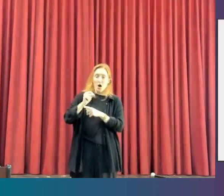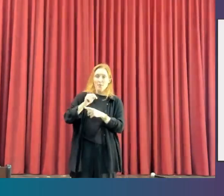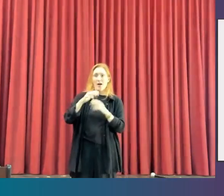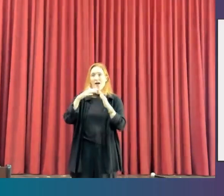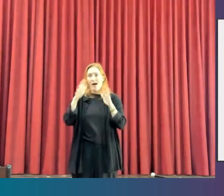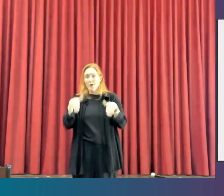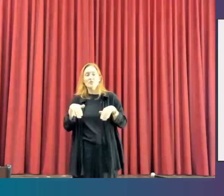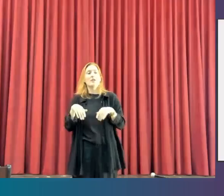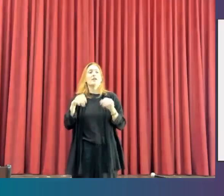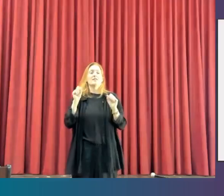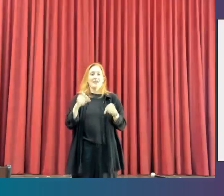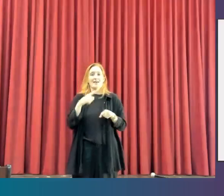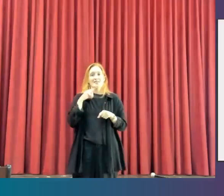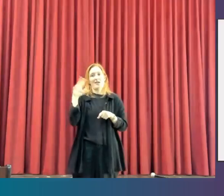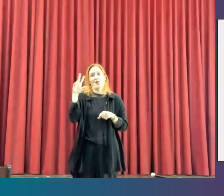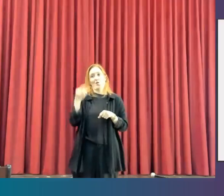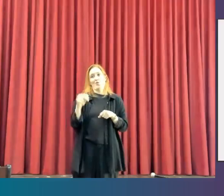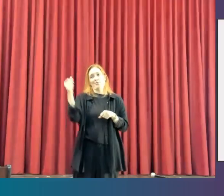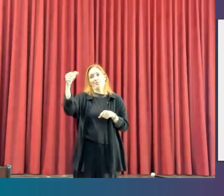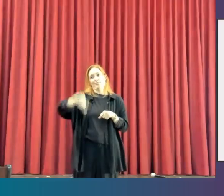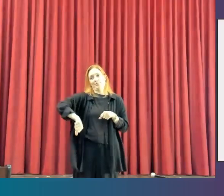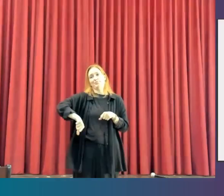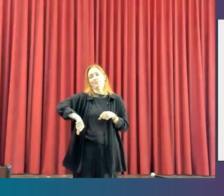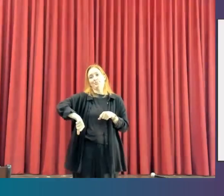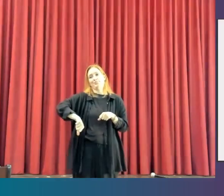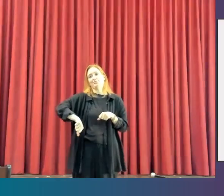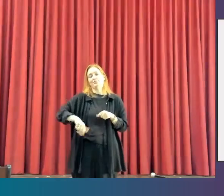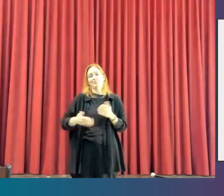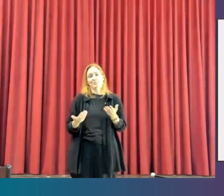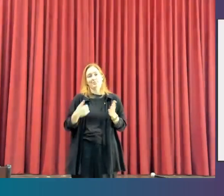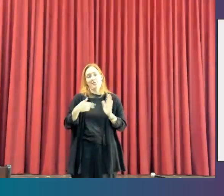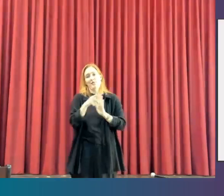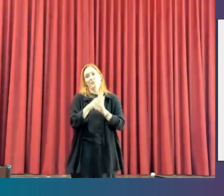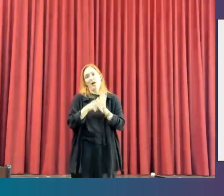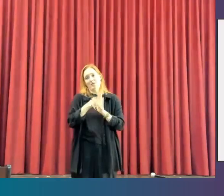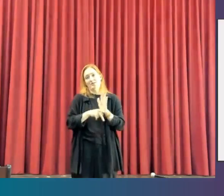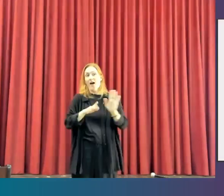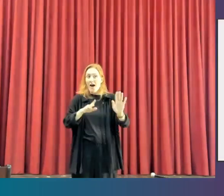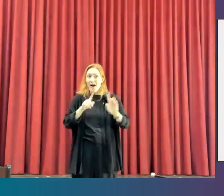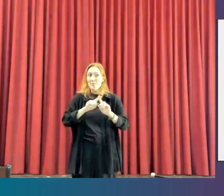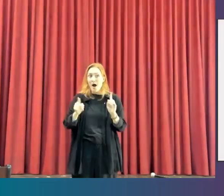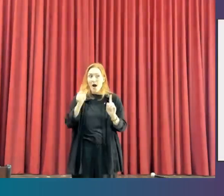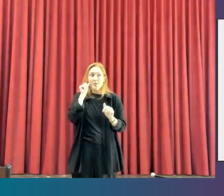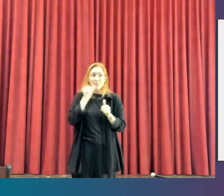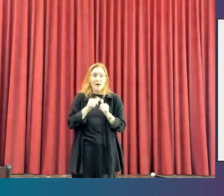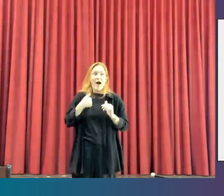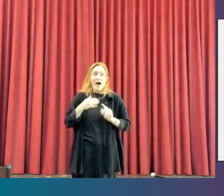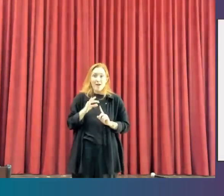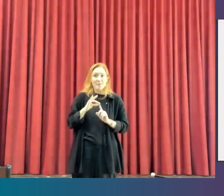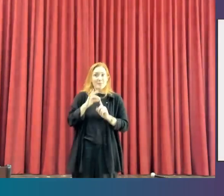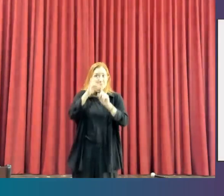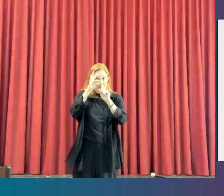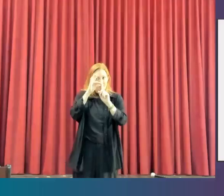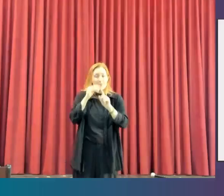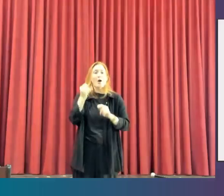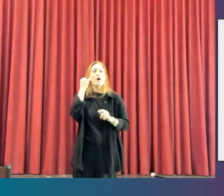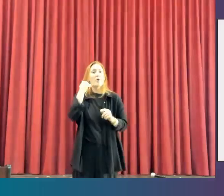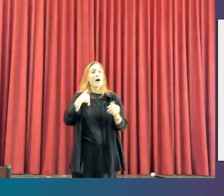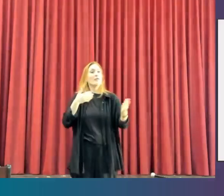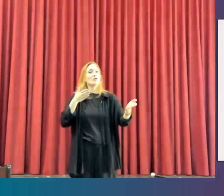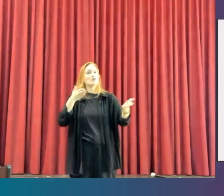having pets. But there is an exception, right, that we talked about, that if we have a